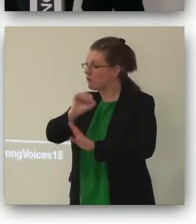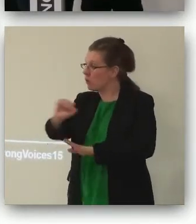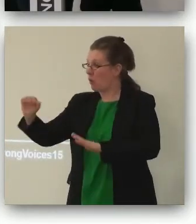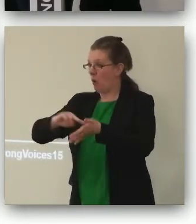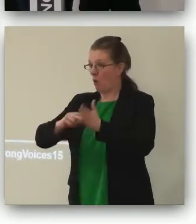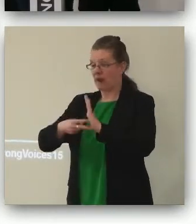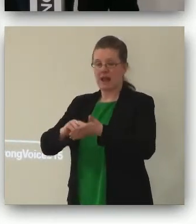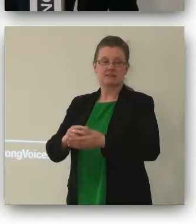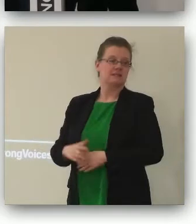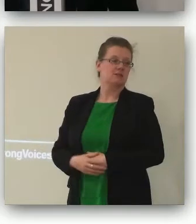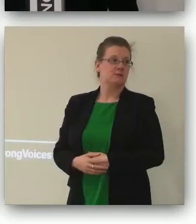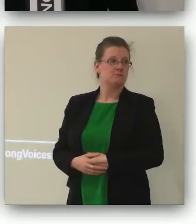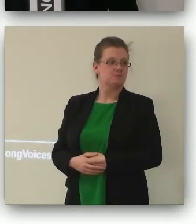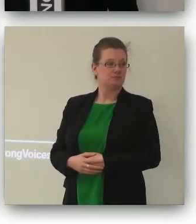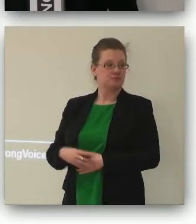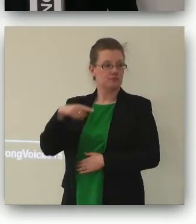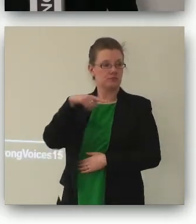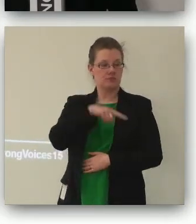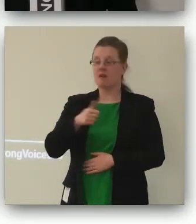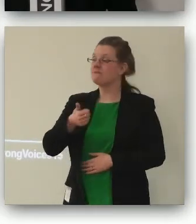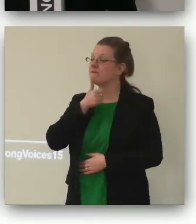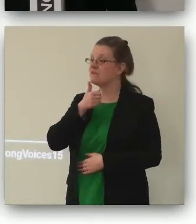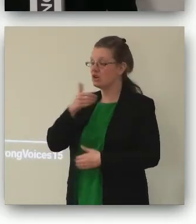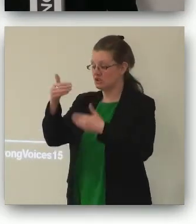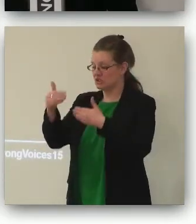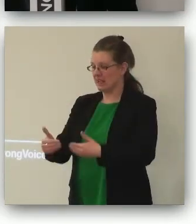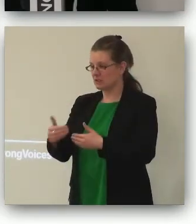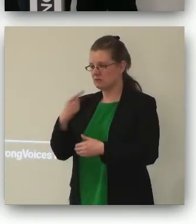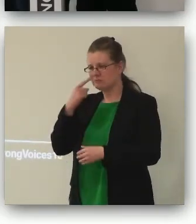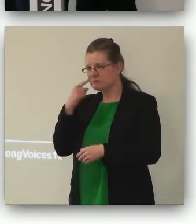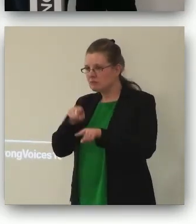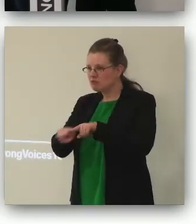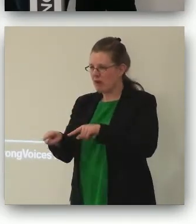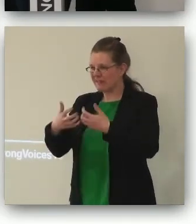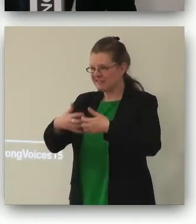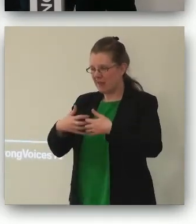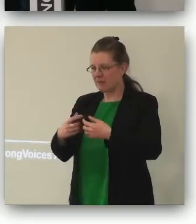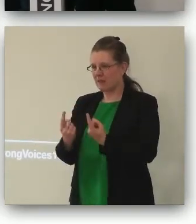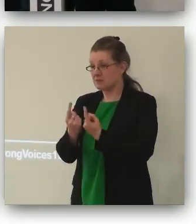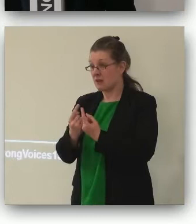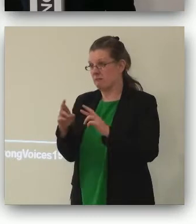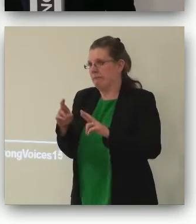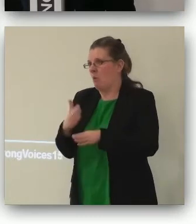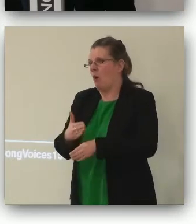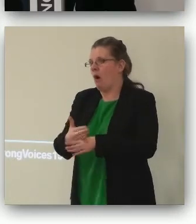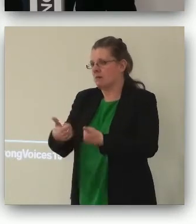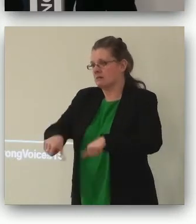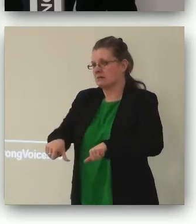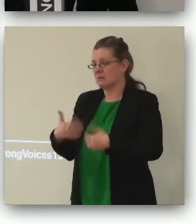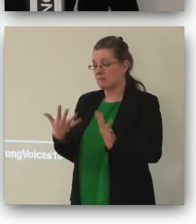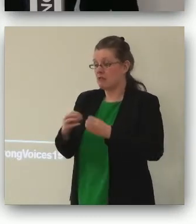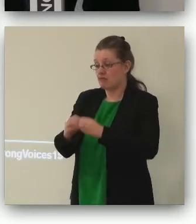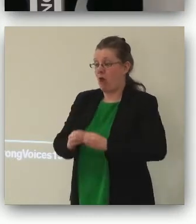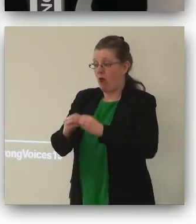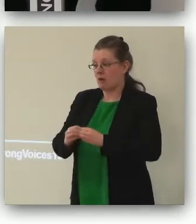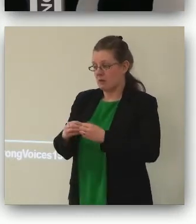So for this first section, we're going to try out some technical stuff, and fingers crossed it should work. It worked in rehearsal.